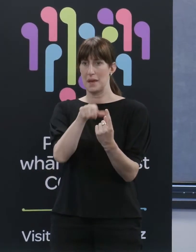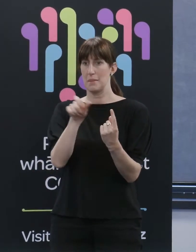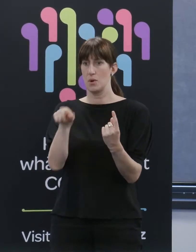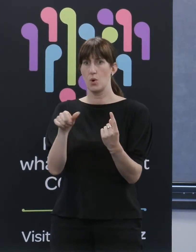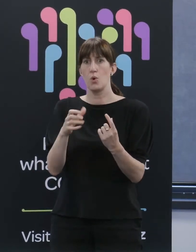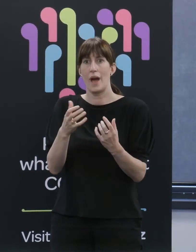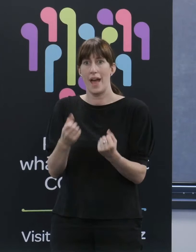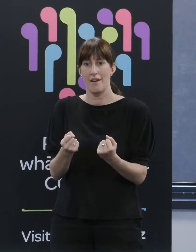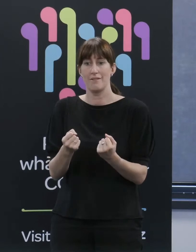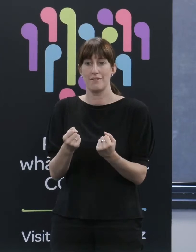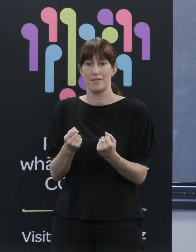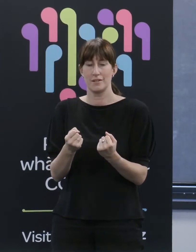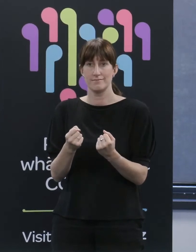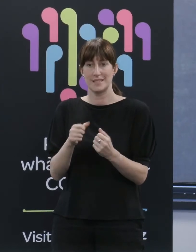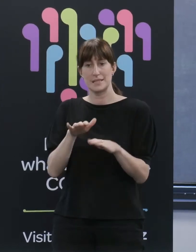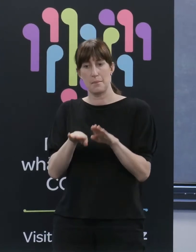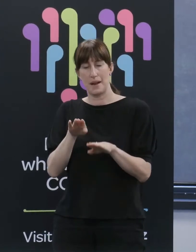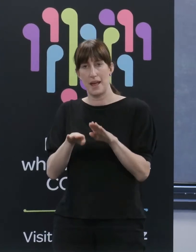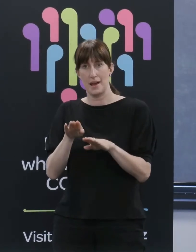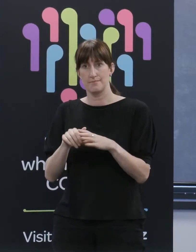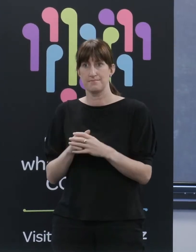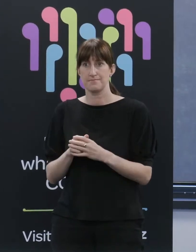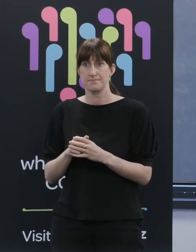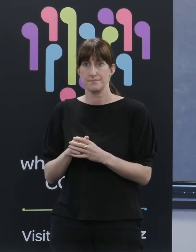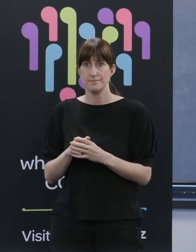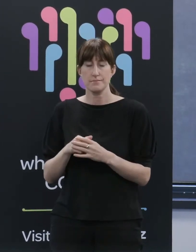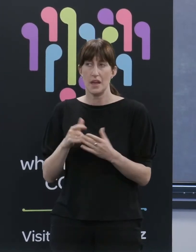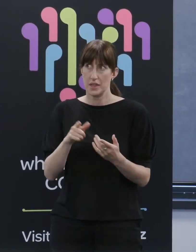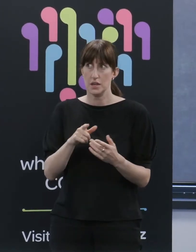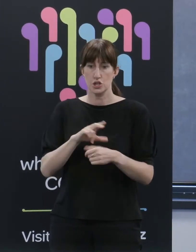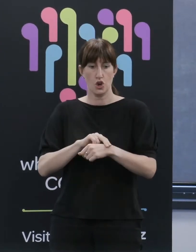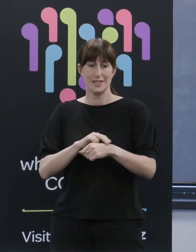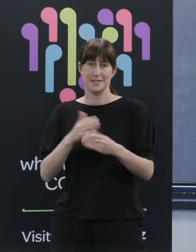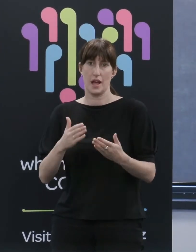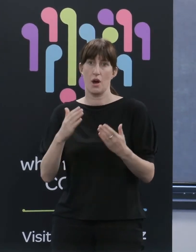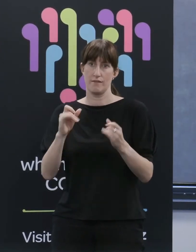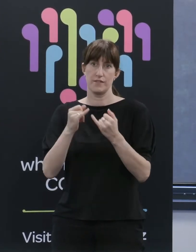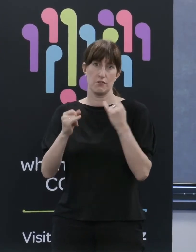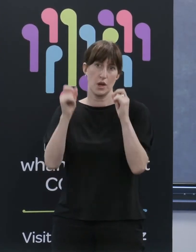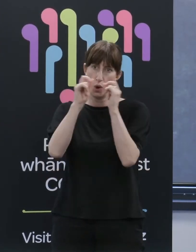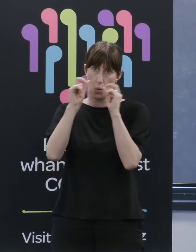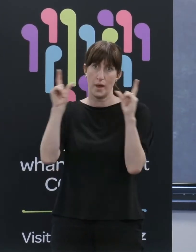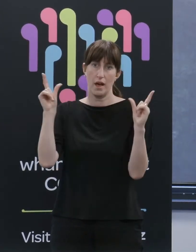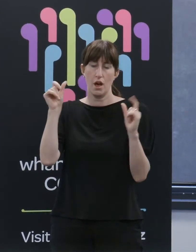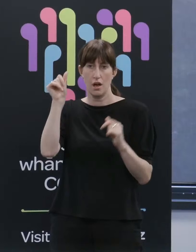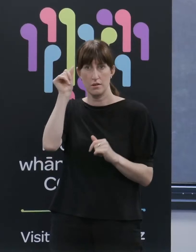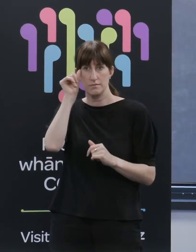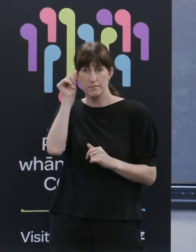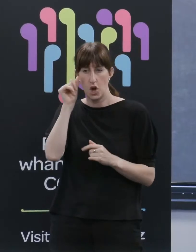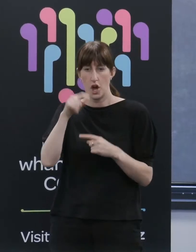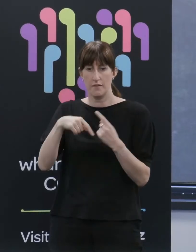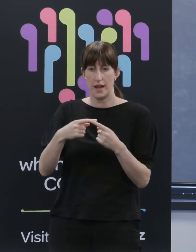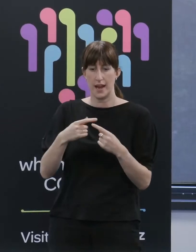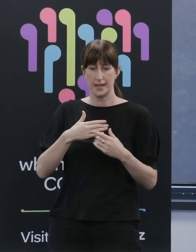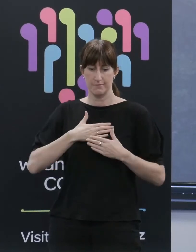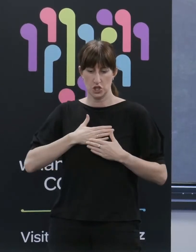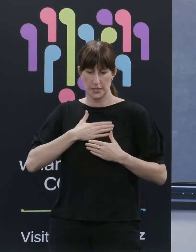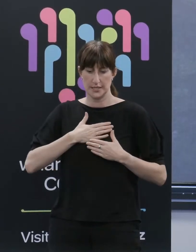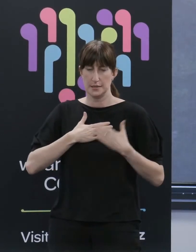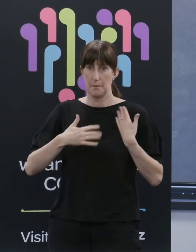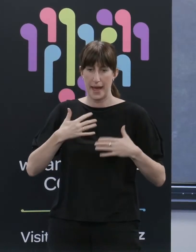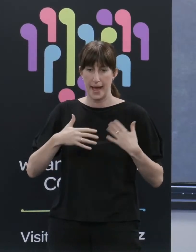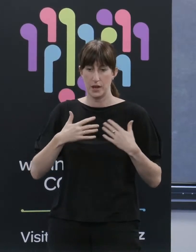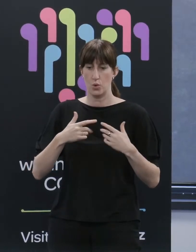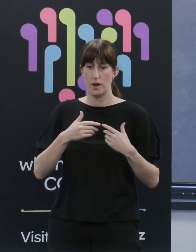in fact there's my understanding is there's a quite high level of awareness of symptoms that might be chest pain or other related